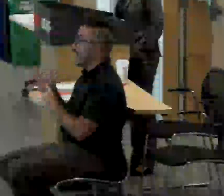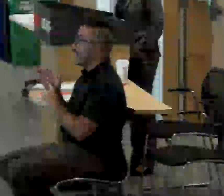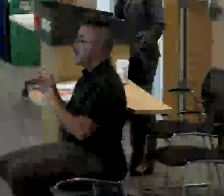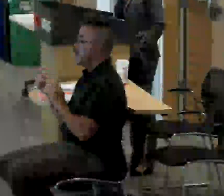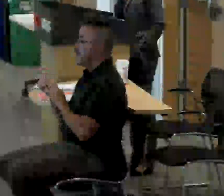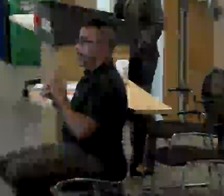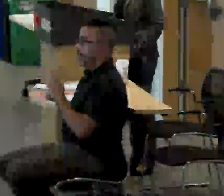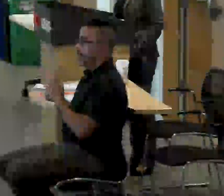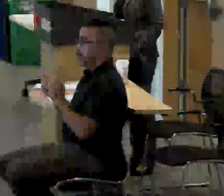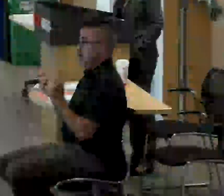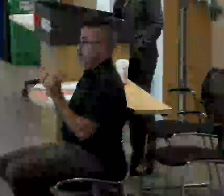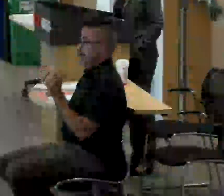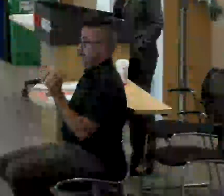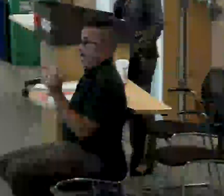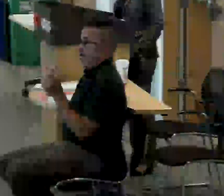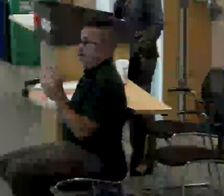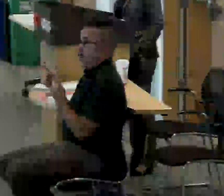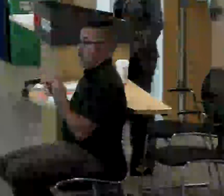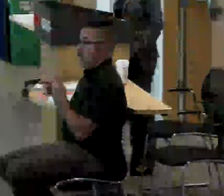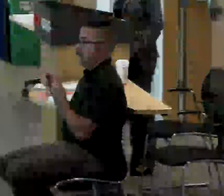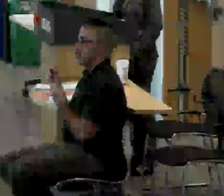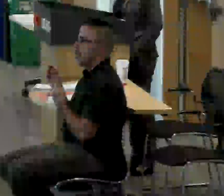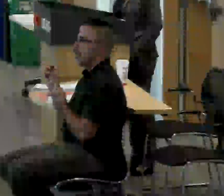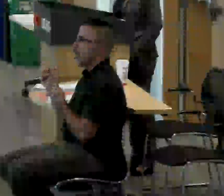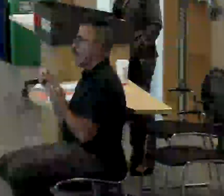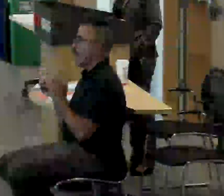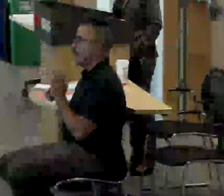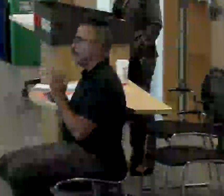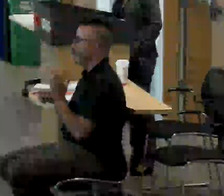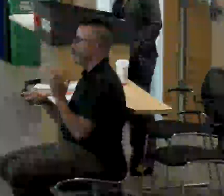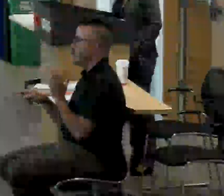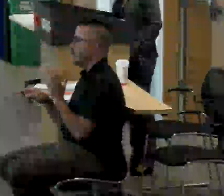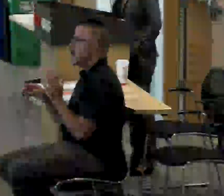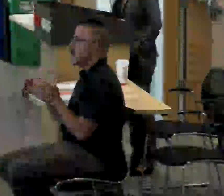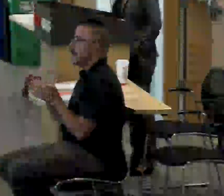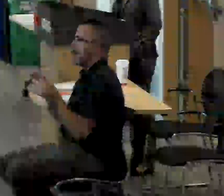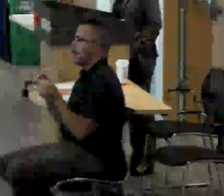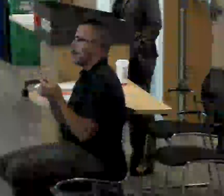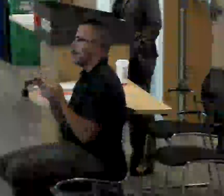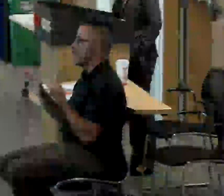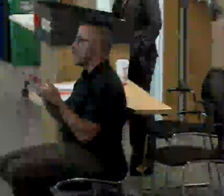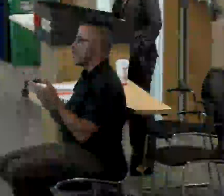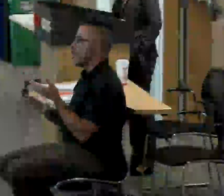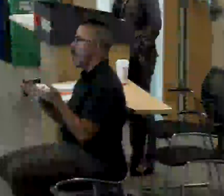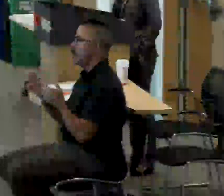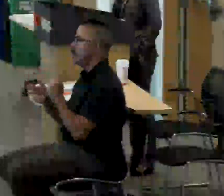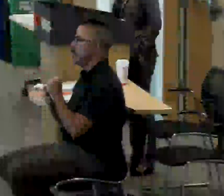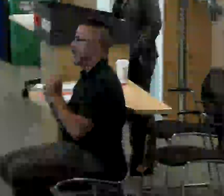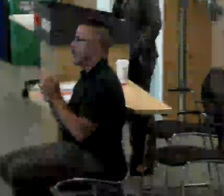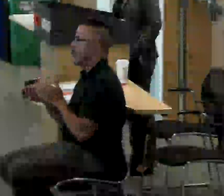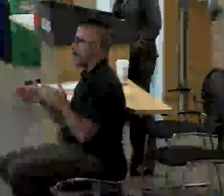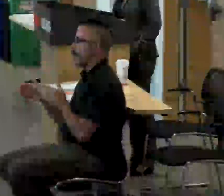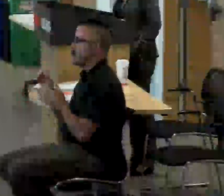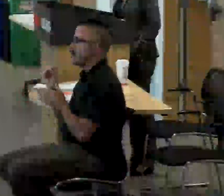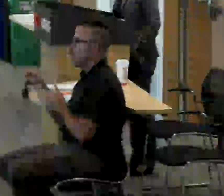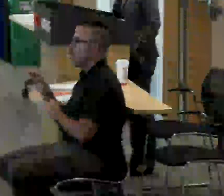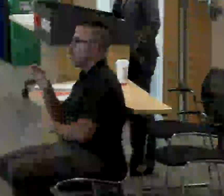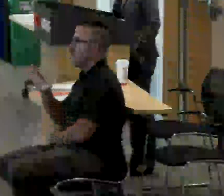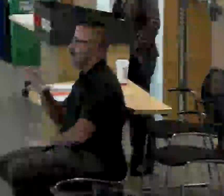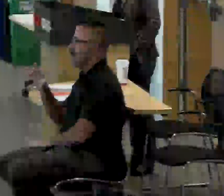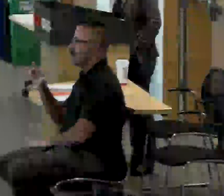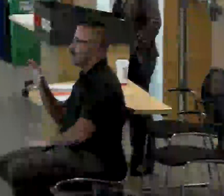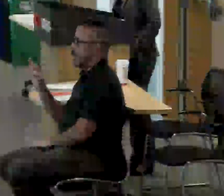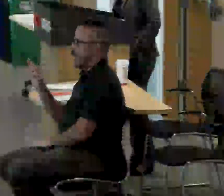programs are actually an offshoot of their 529 or their college savings plan. Some of you might be familiar with that. We have a